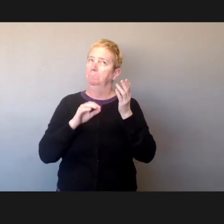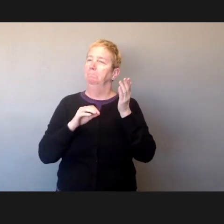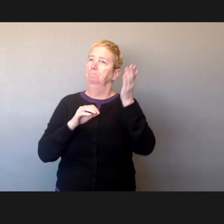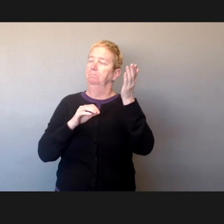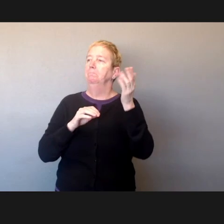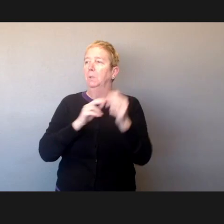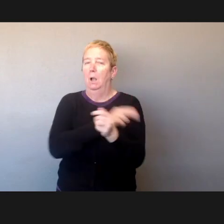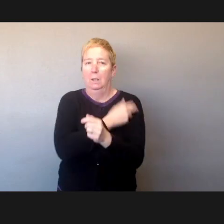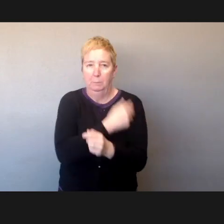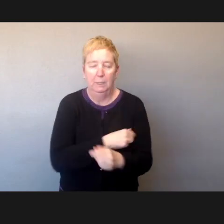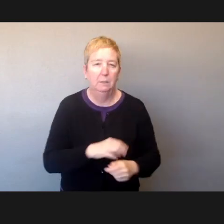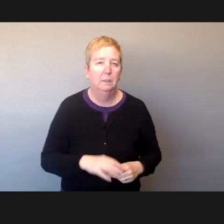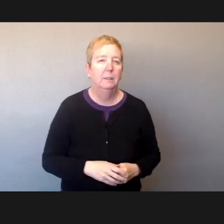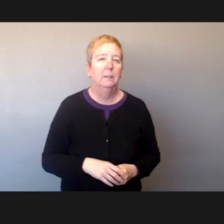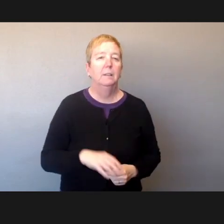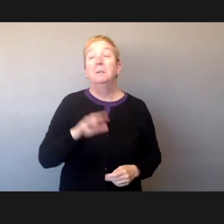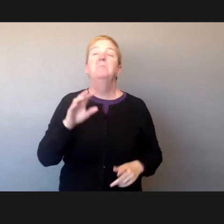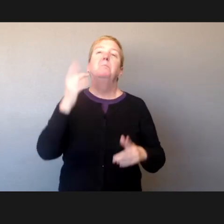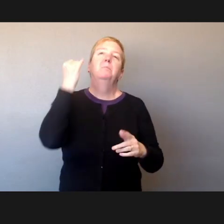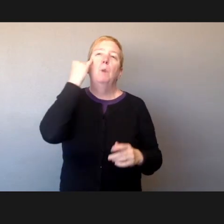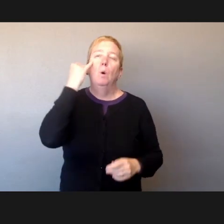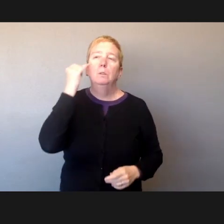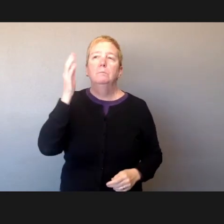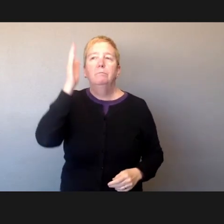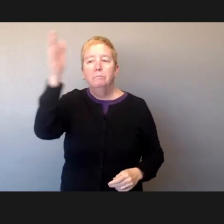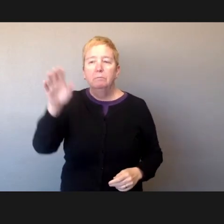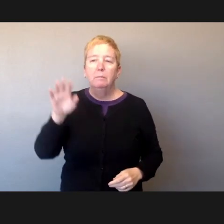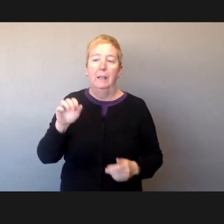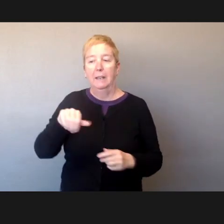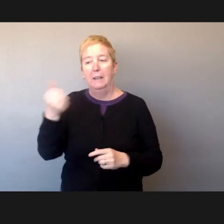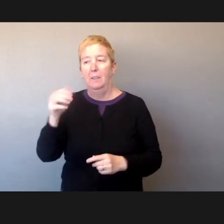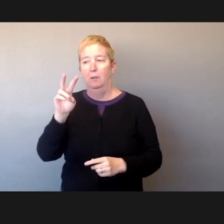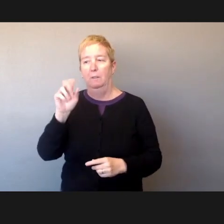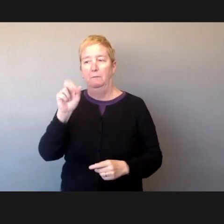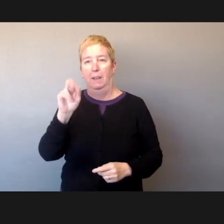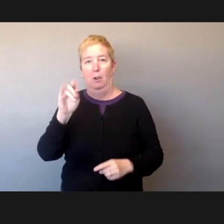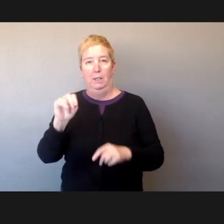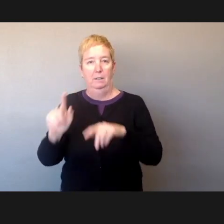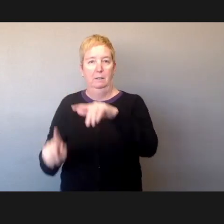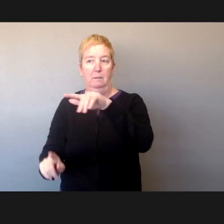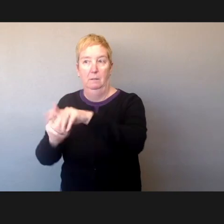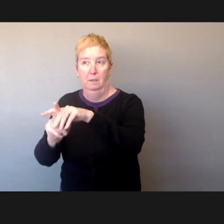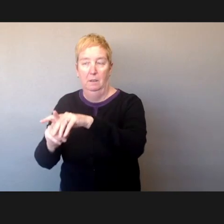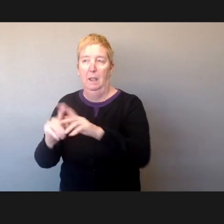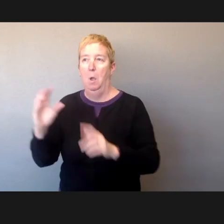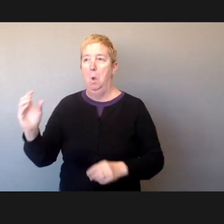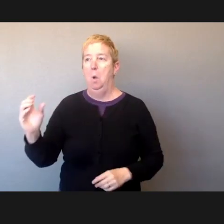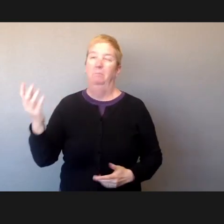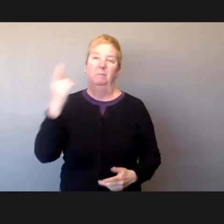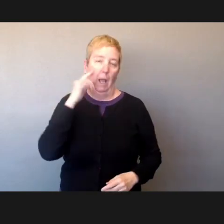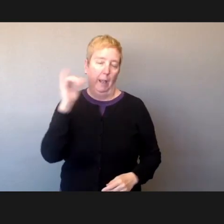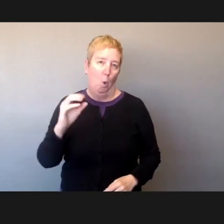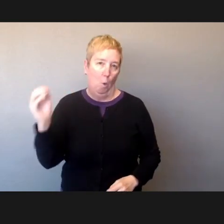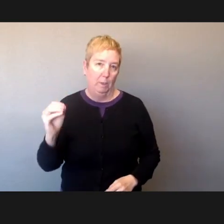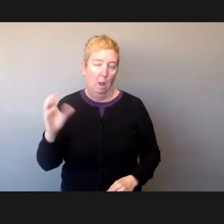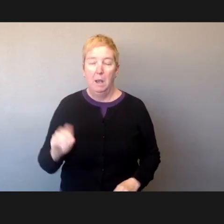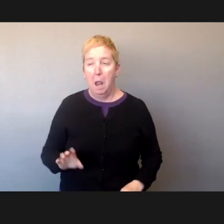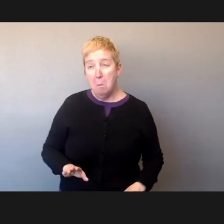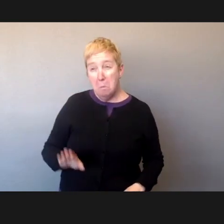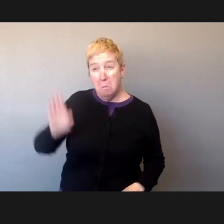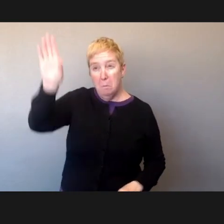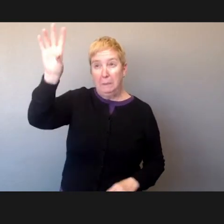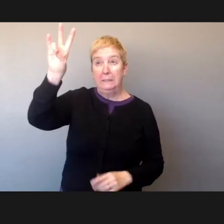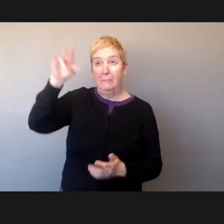like Omicron, we get another variant, we have 7,000 cases, and Paxlovid and Molnupiravir are not